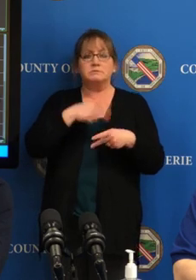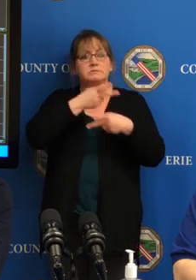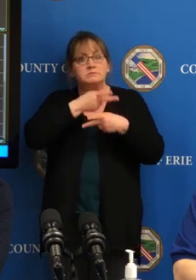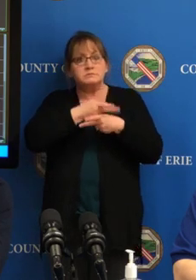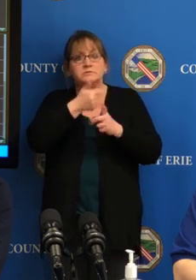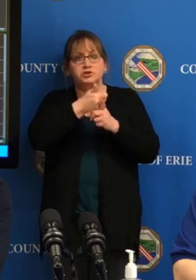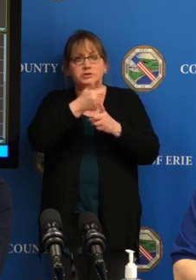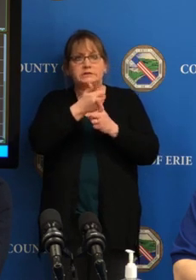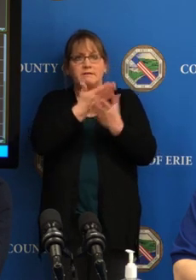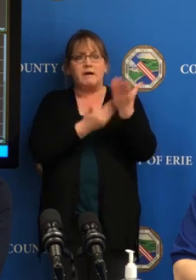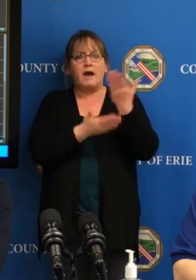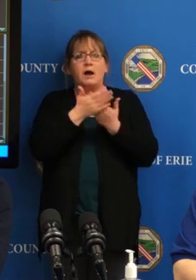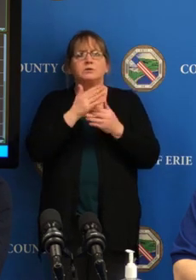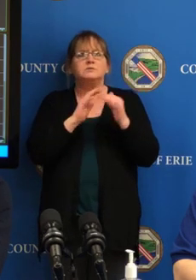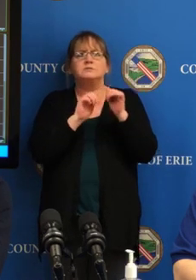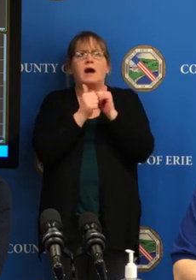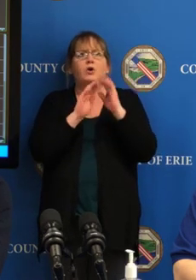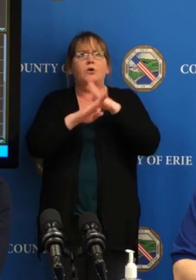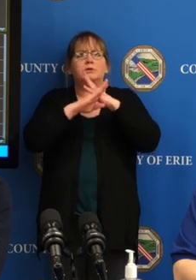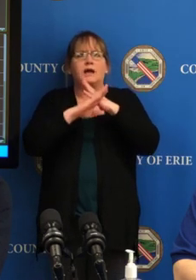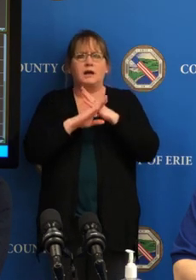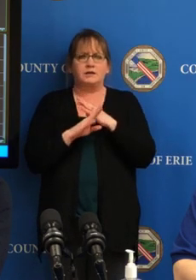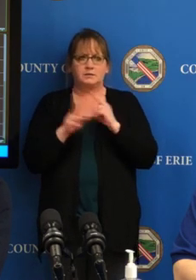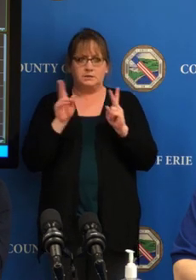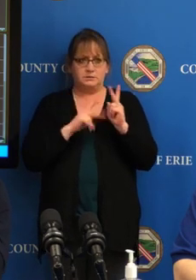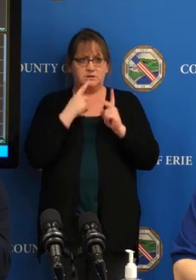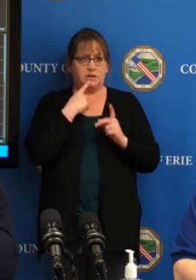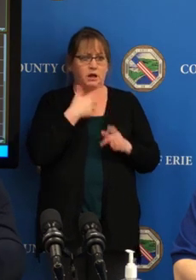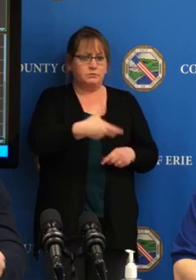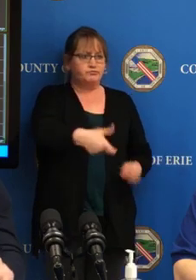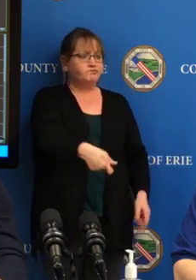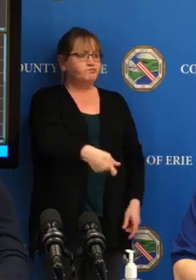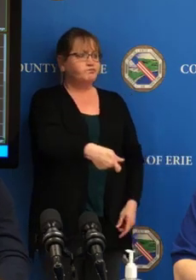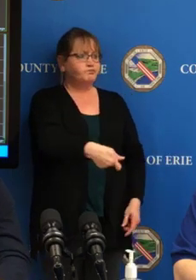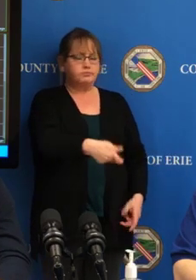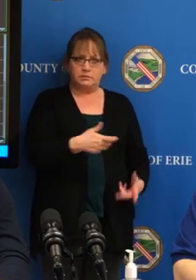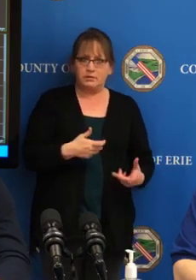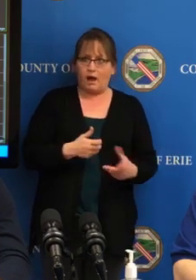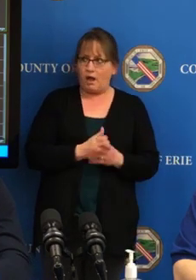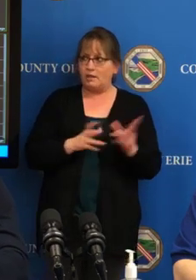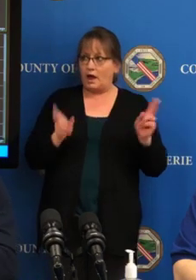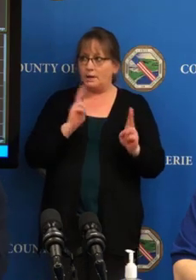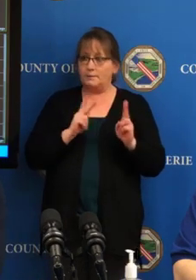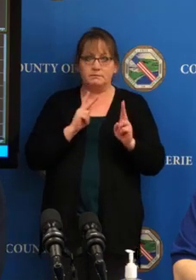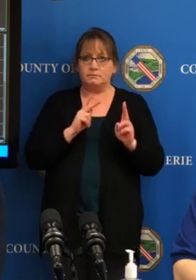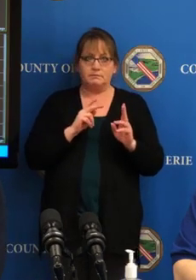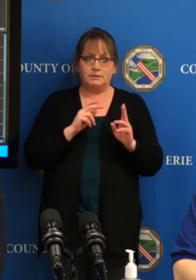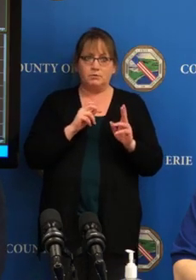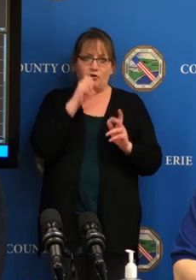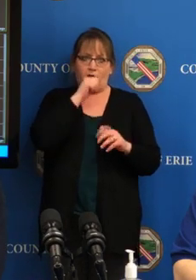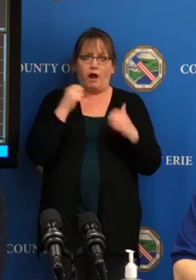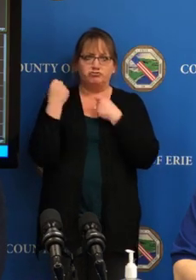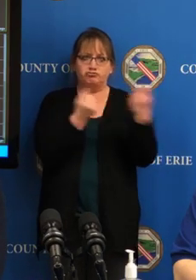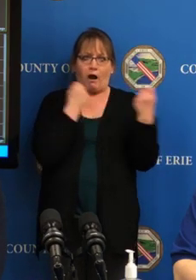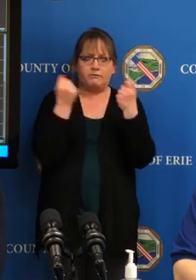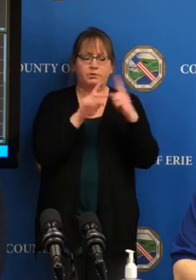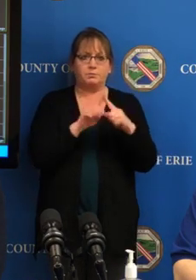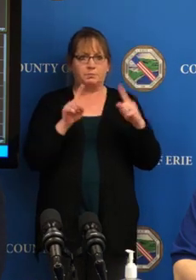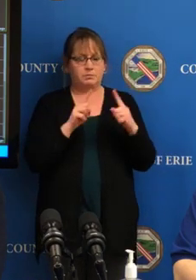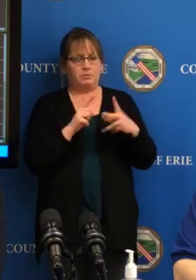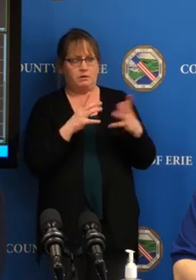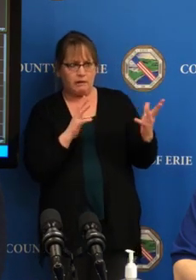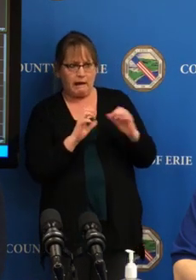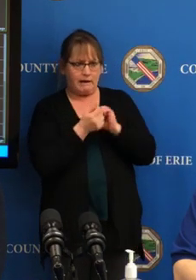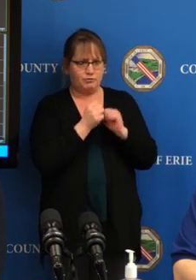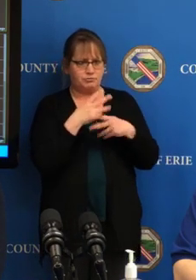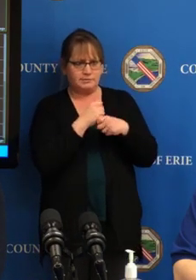your hands, protecting your hands. People are asking about going to pump their gas. A lot of people are doing a lot of driving lately, but they decide they have to get gas. Any advice on that?